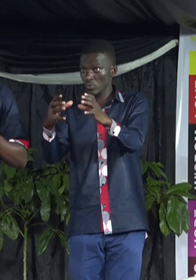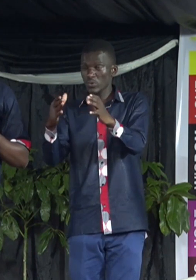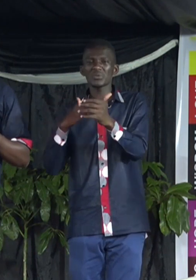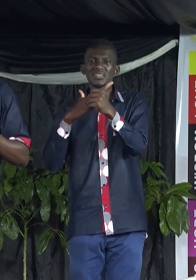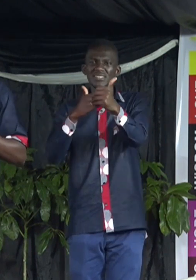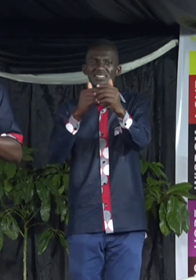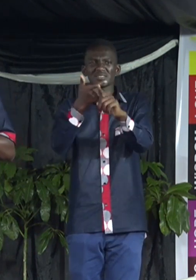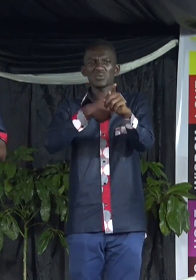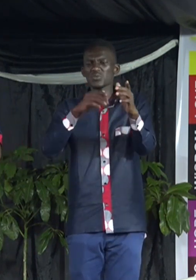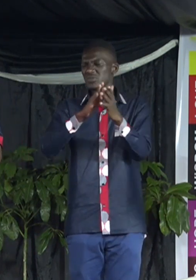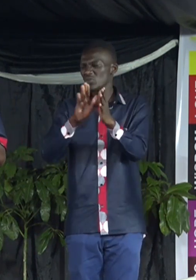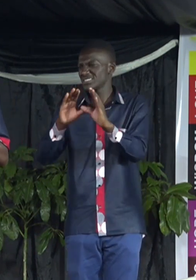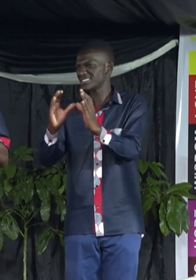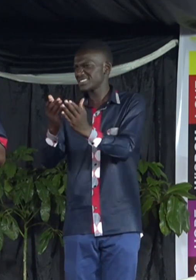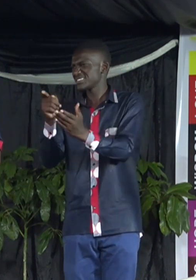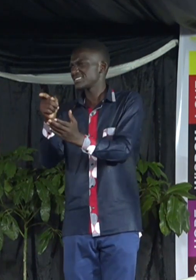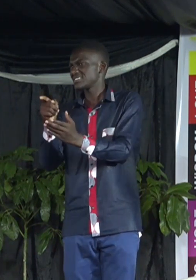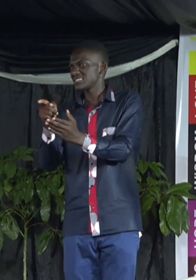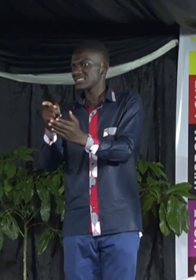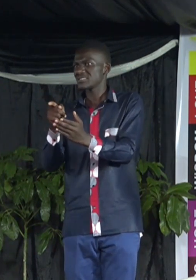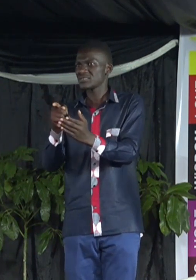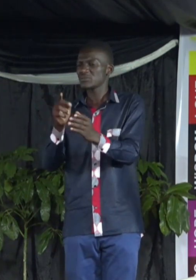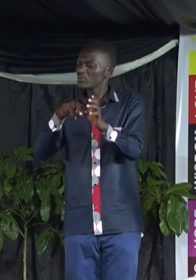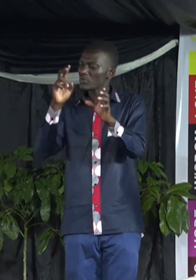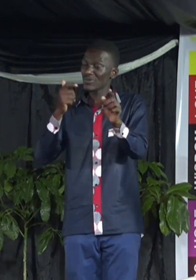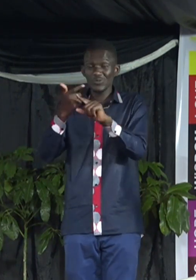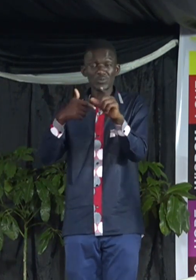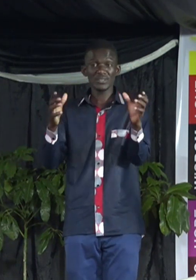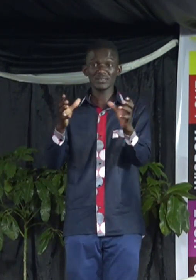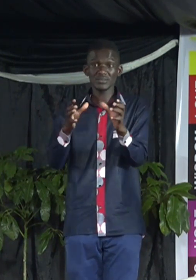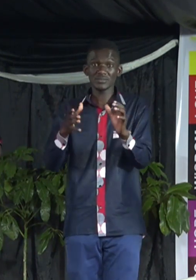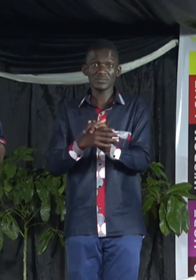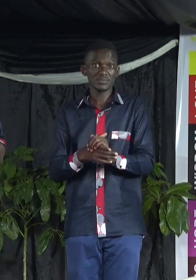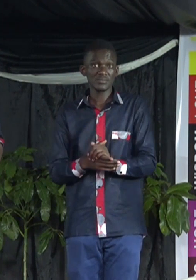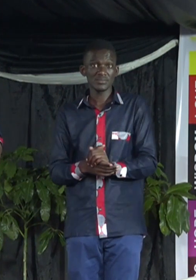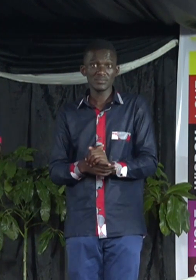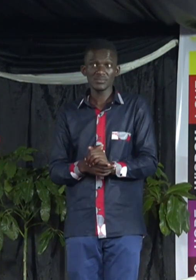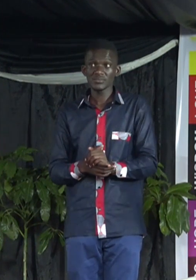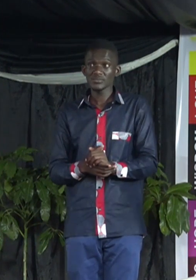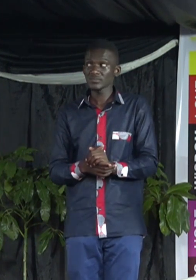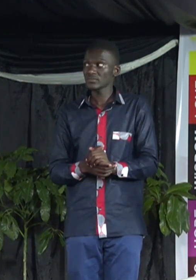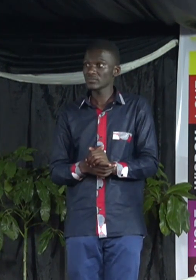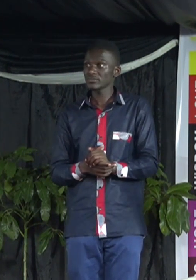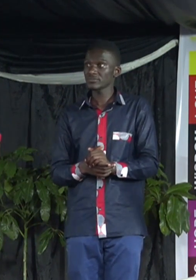Unit leaders, do likewise, leave those groups. Unit members, let's leave those factions.